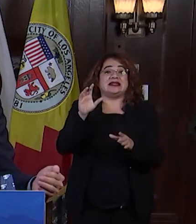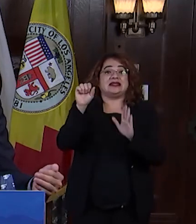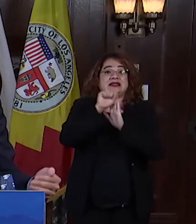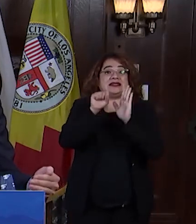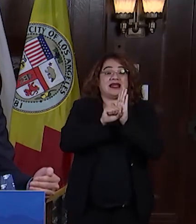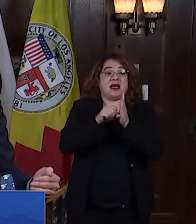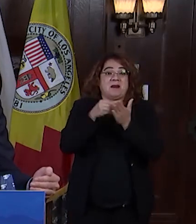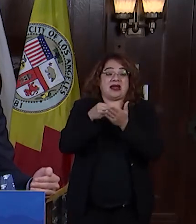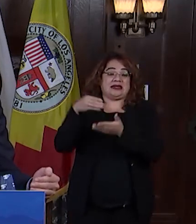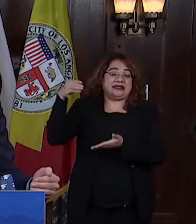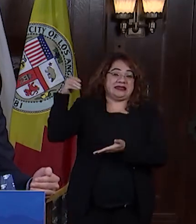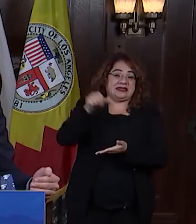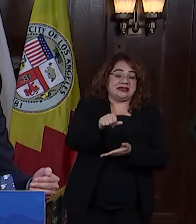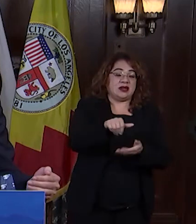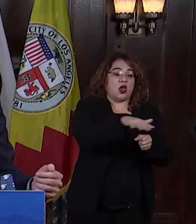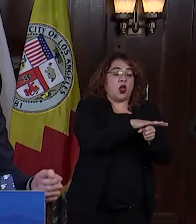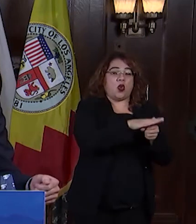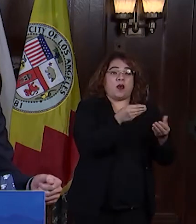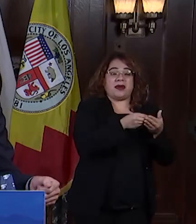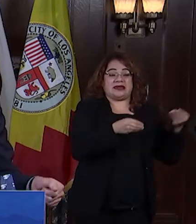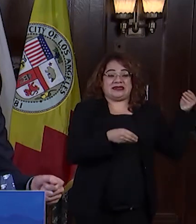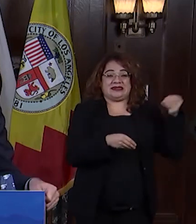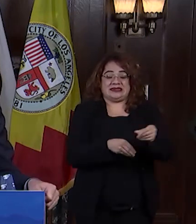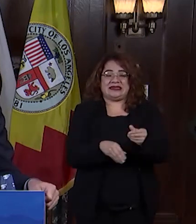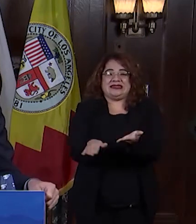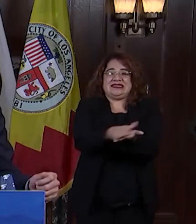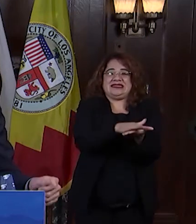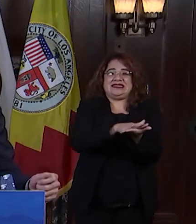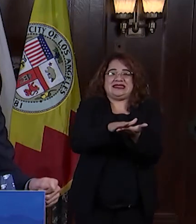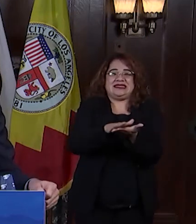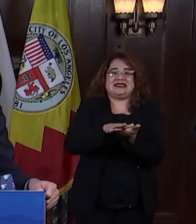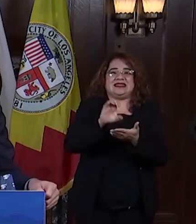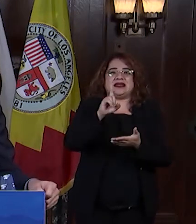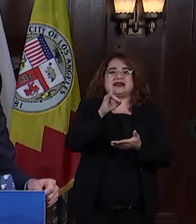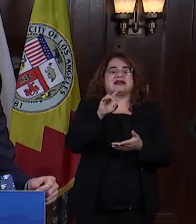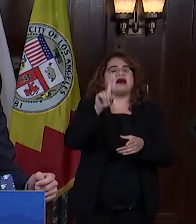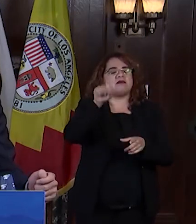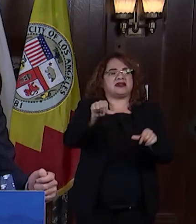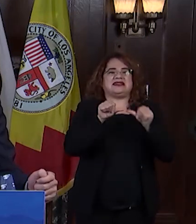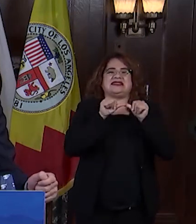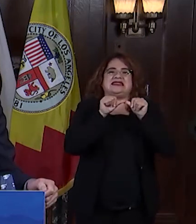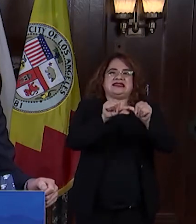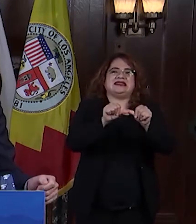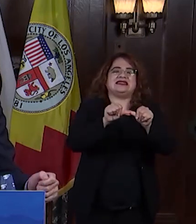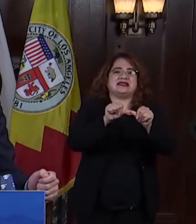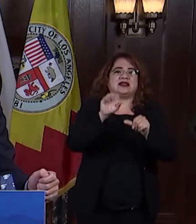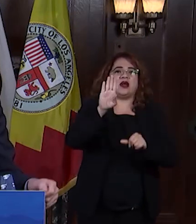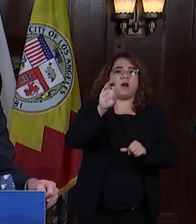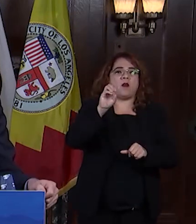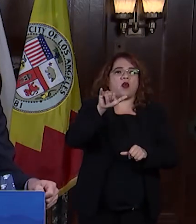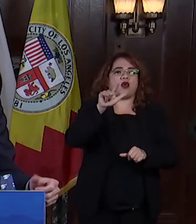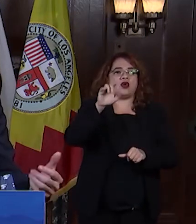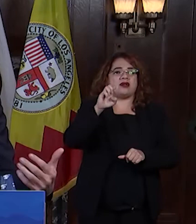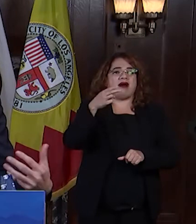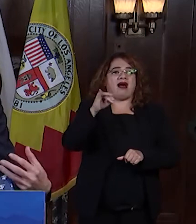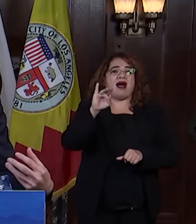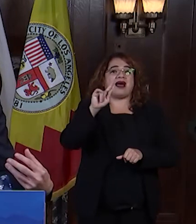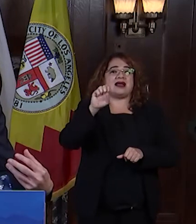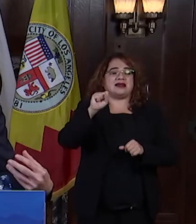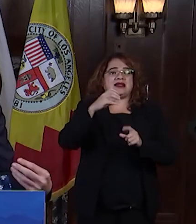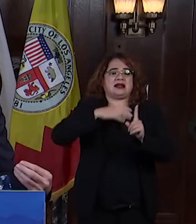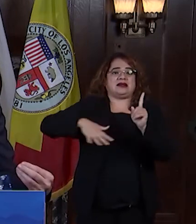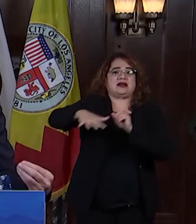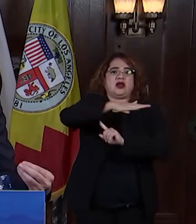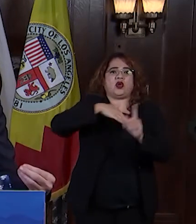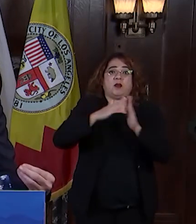funding and any local dollars that we have to help with those cleanups. That has to continue. The people of Boyle Heights and the surrounding communities, it's where my